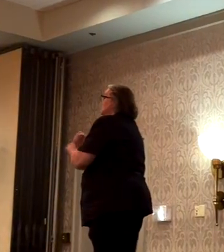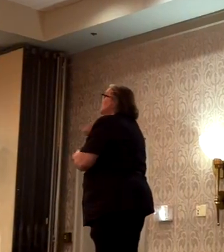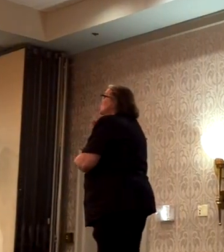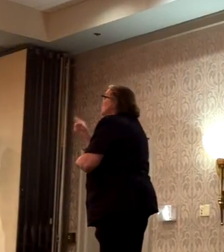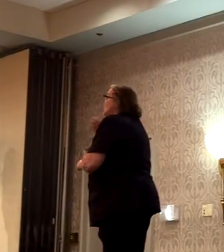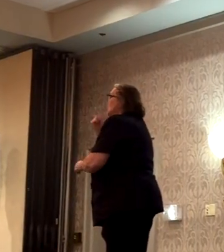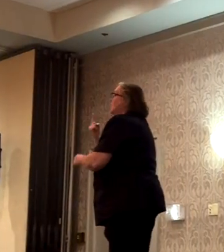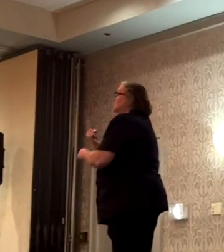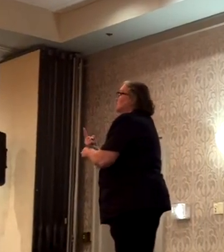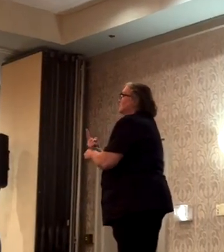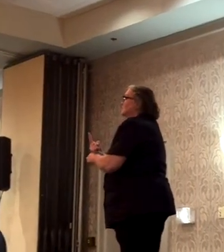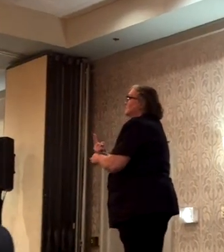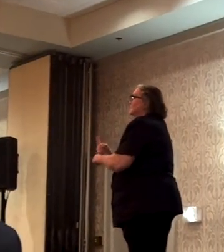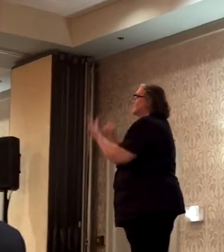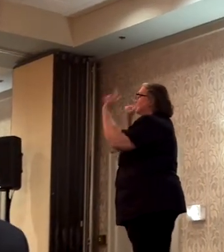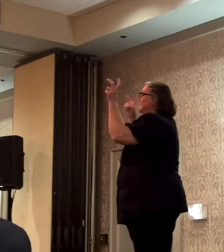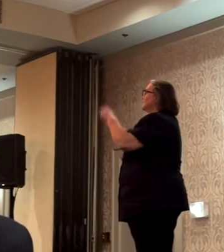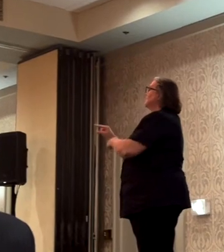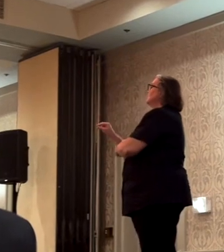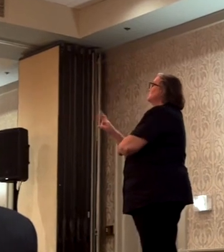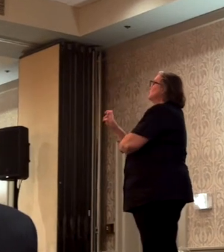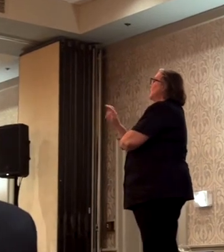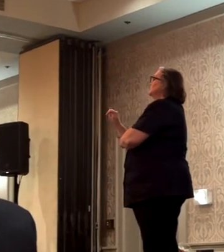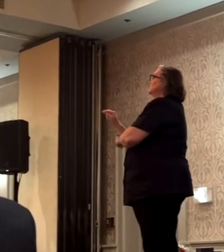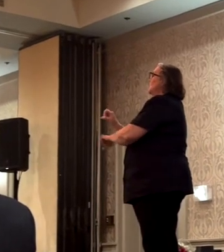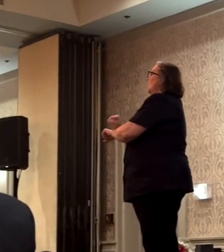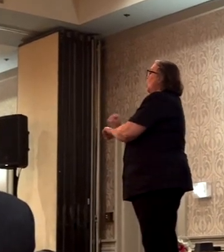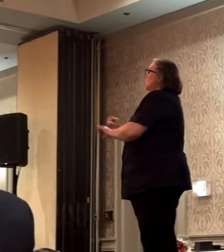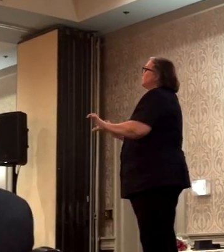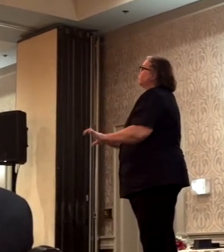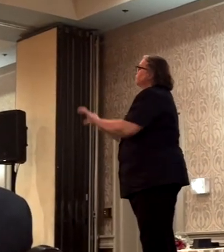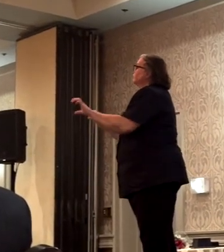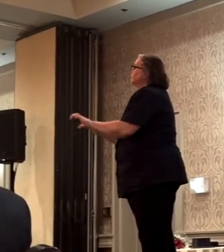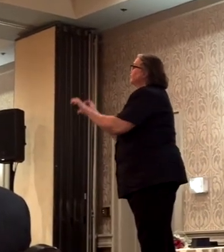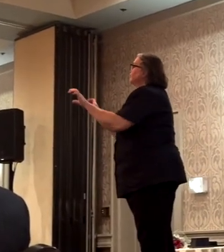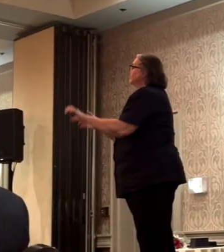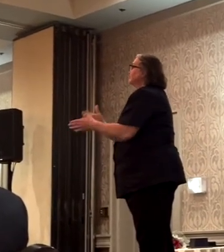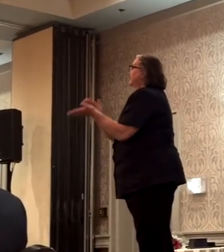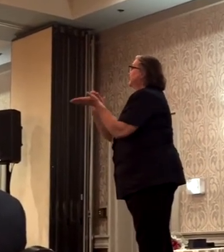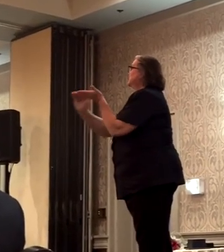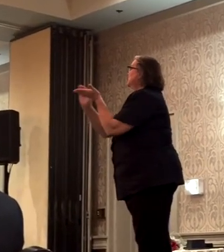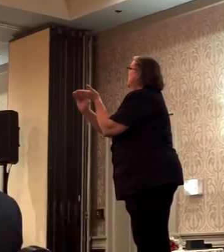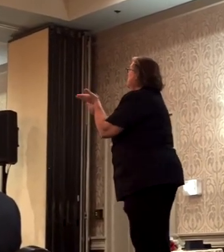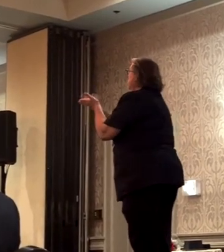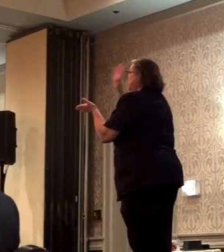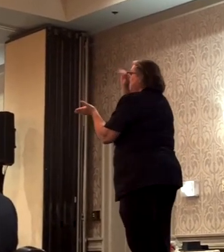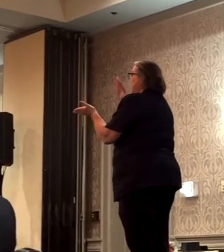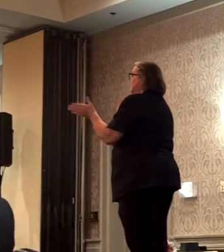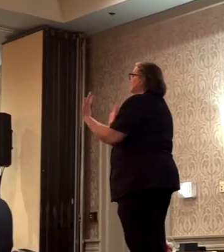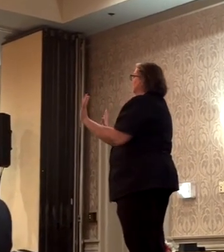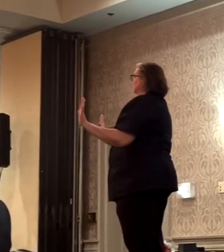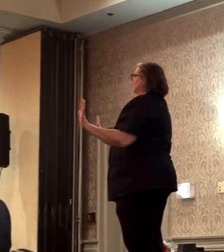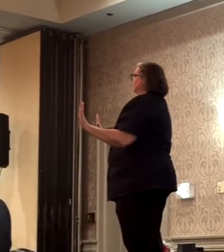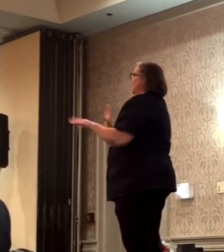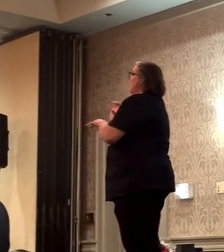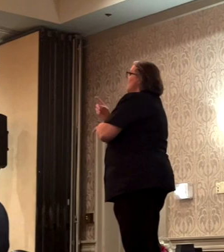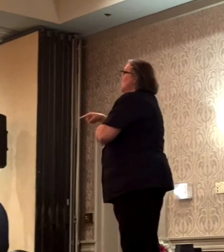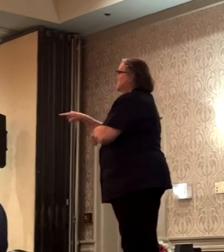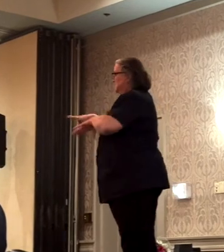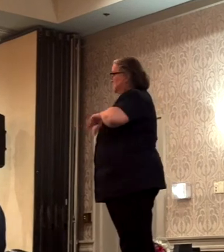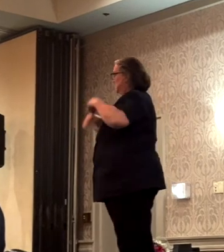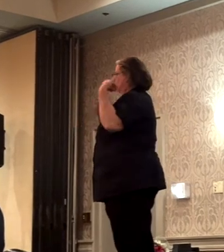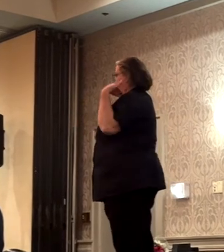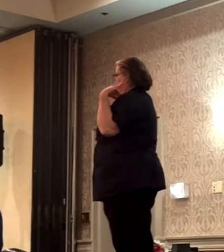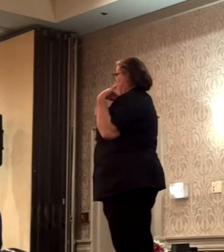grunt work of her male colleagues who tried and didn't get away with it. in what I consider to be a